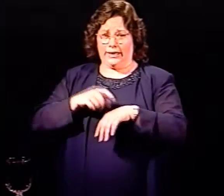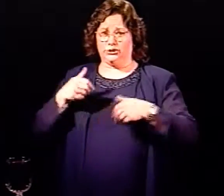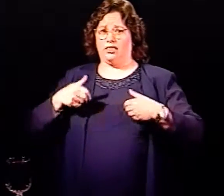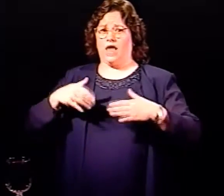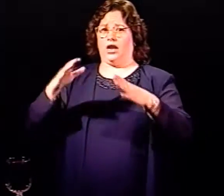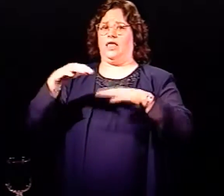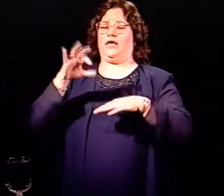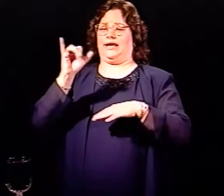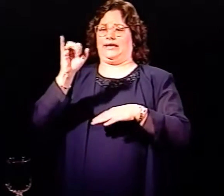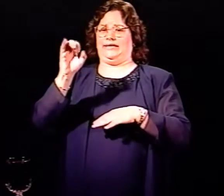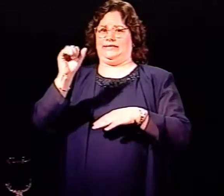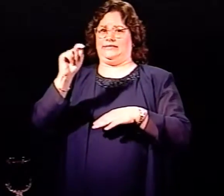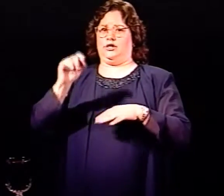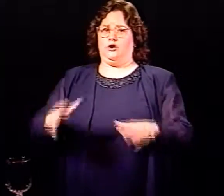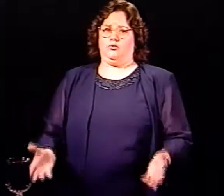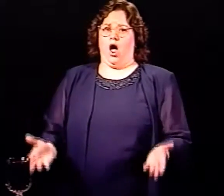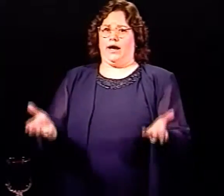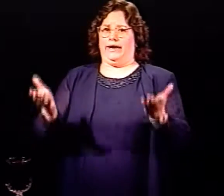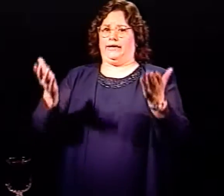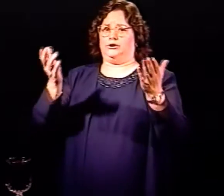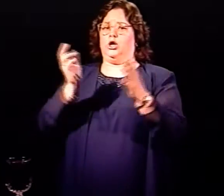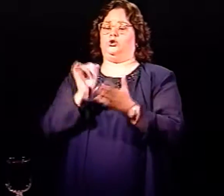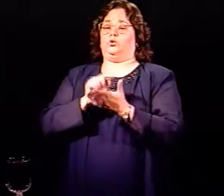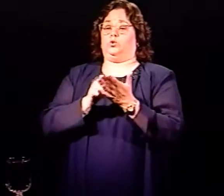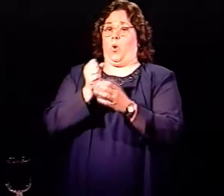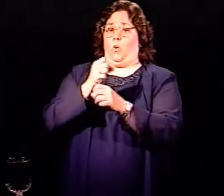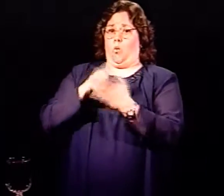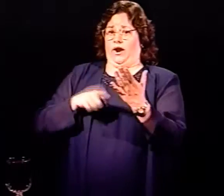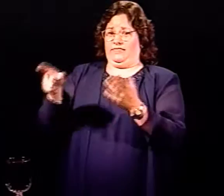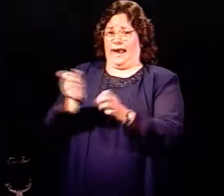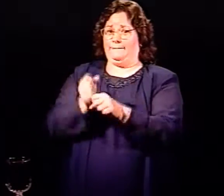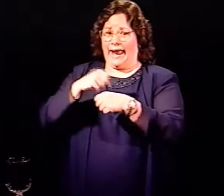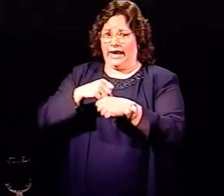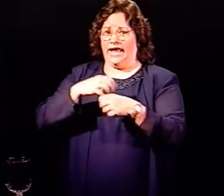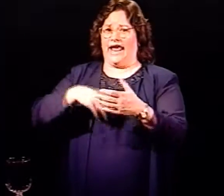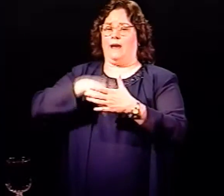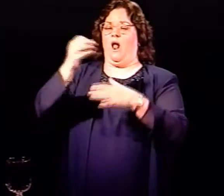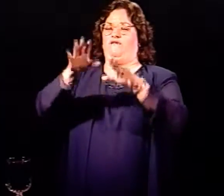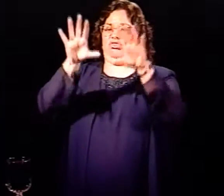the yeast rise, so what they made came out flattened.